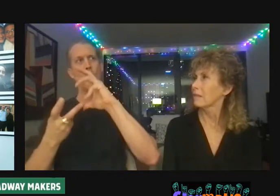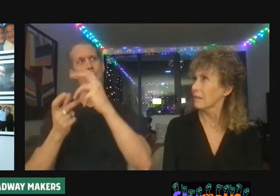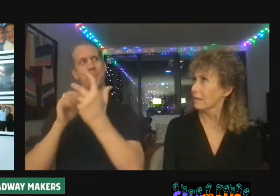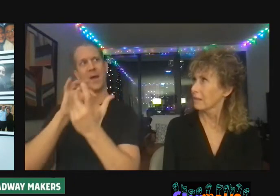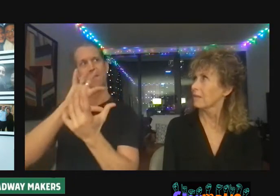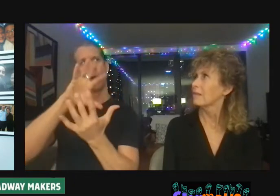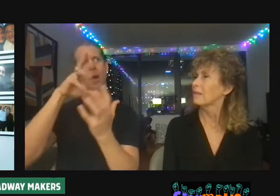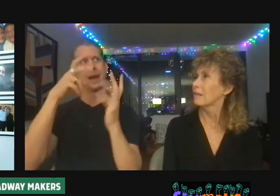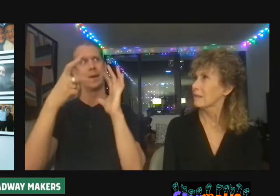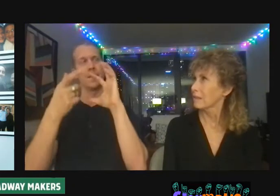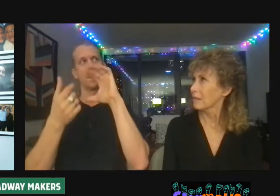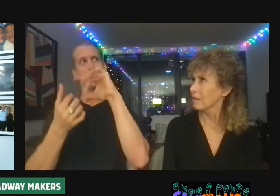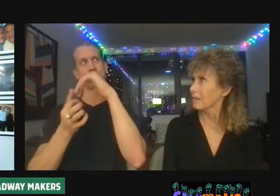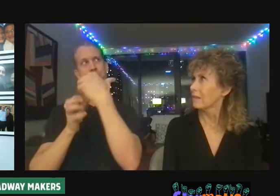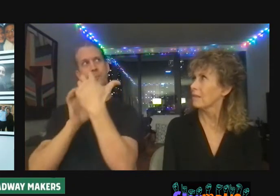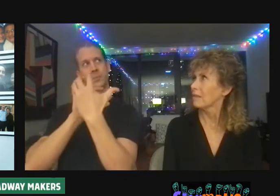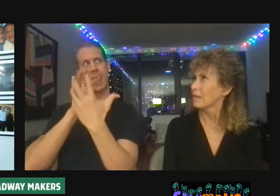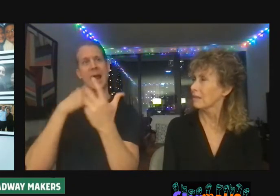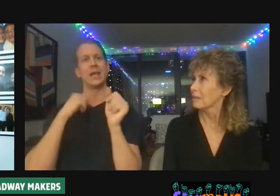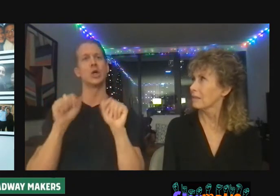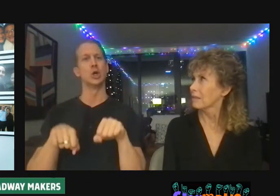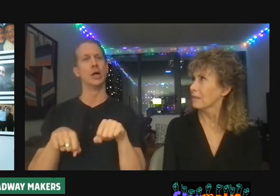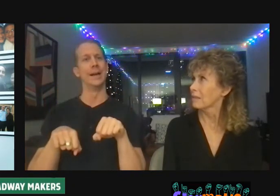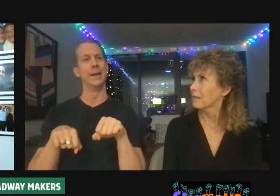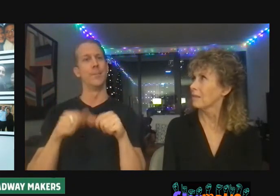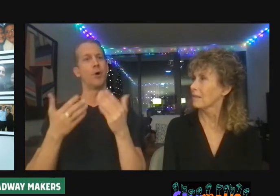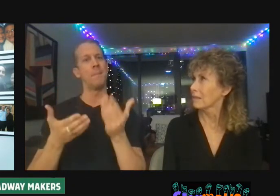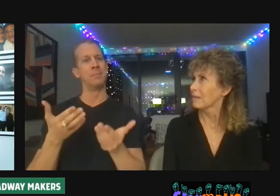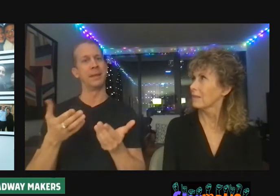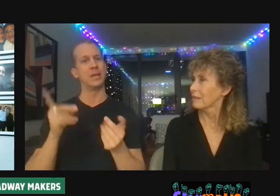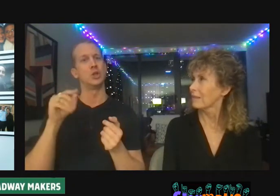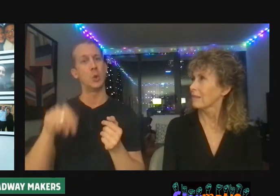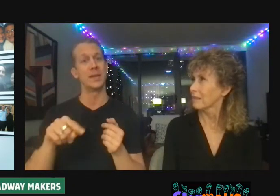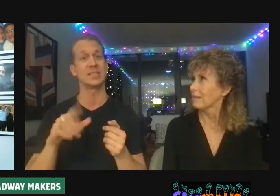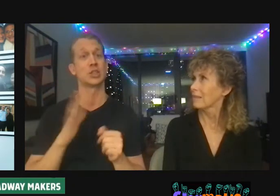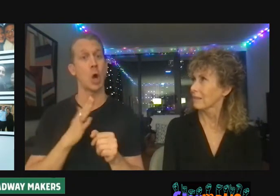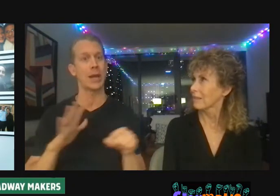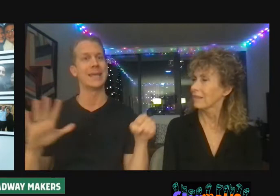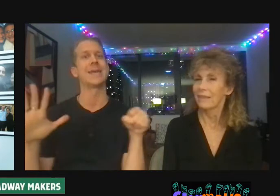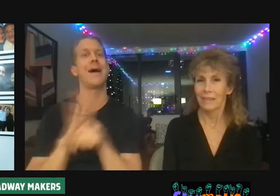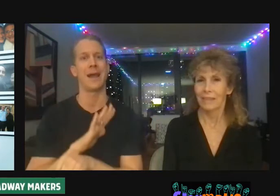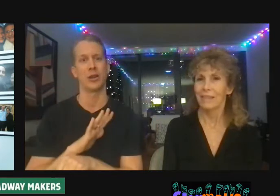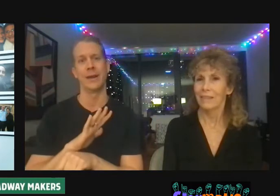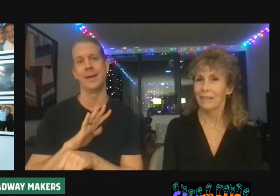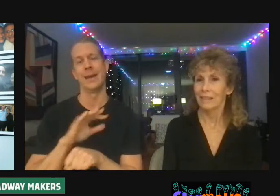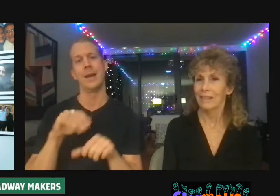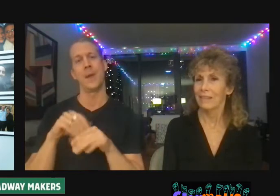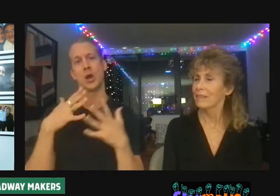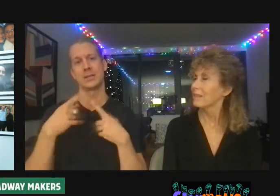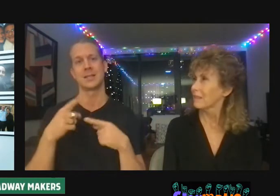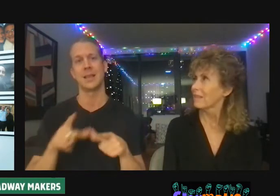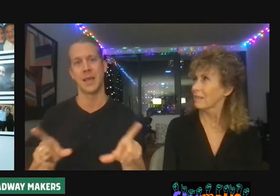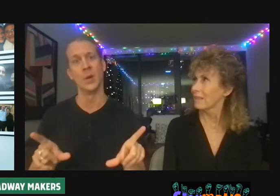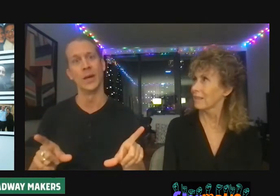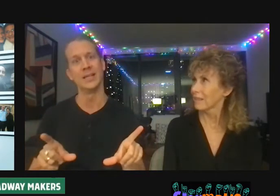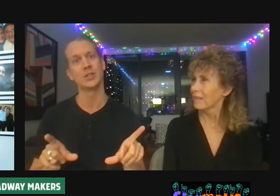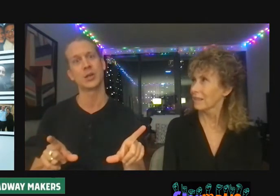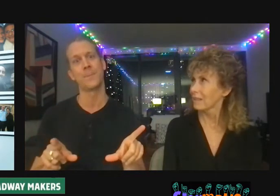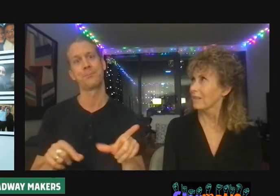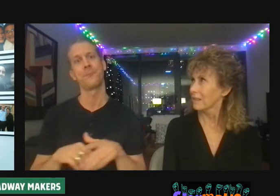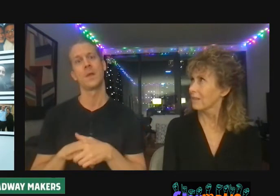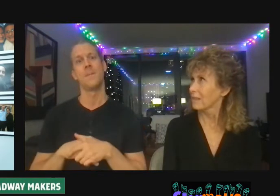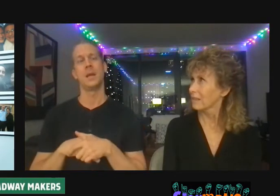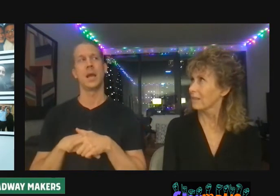So I felt like I could probably do this song entirely in American Sign